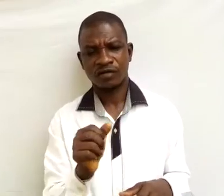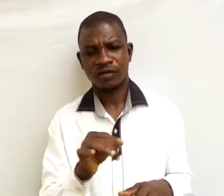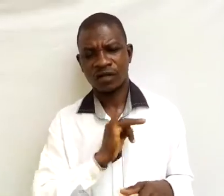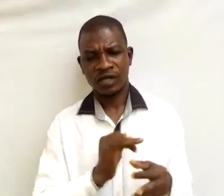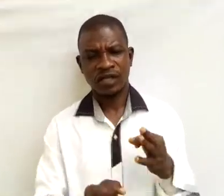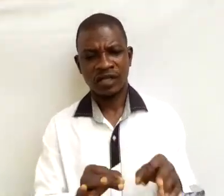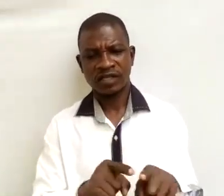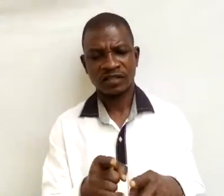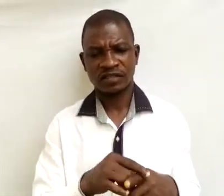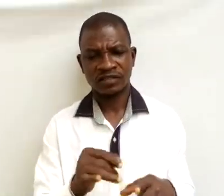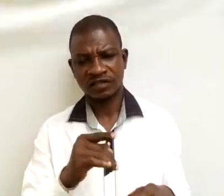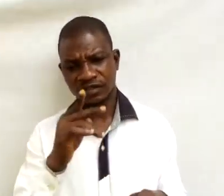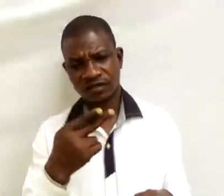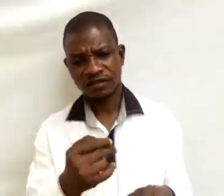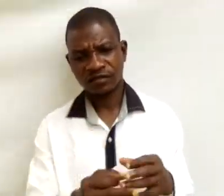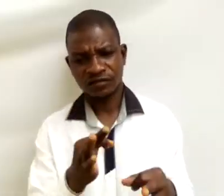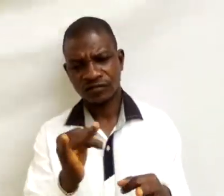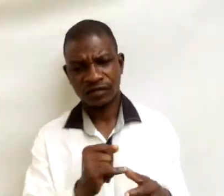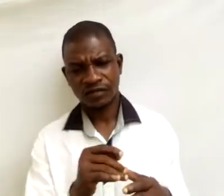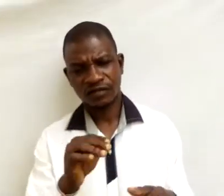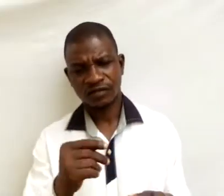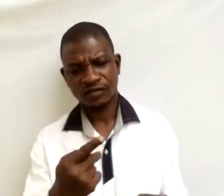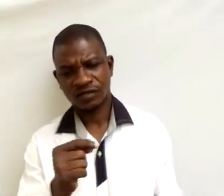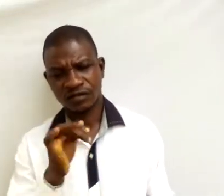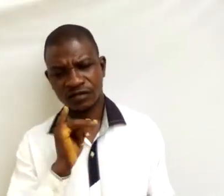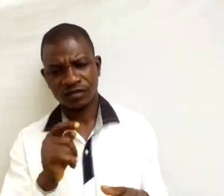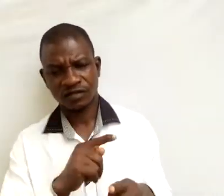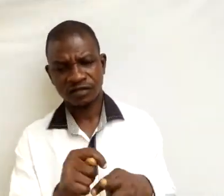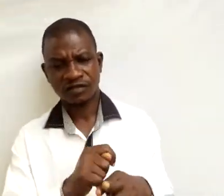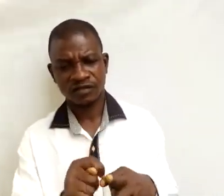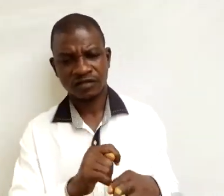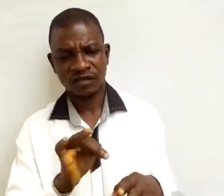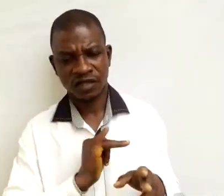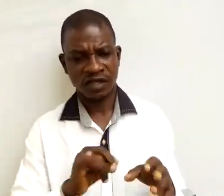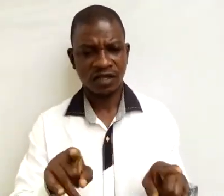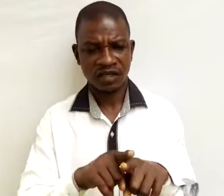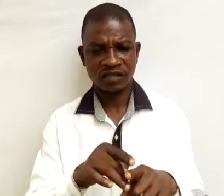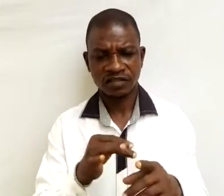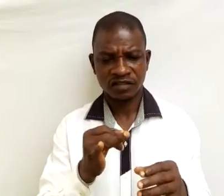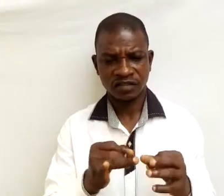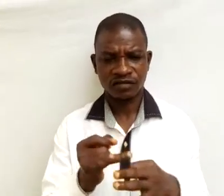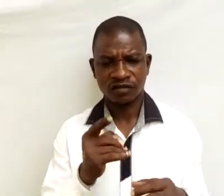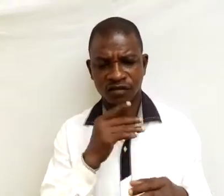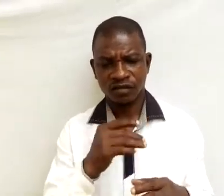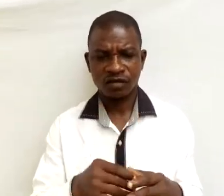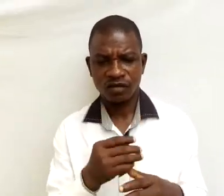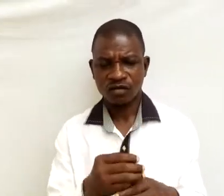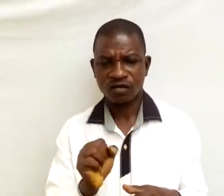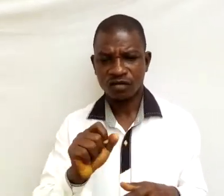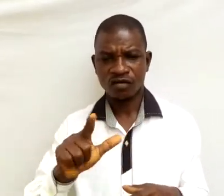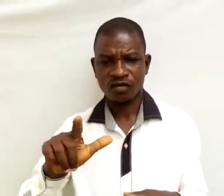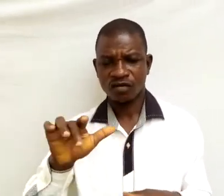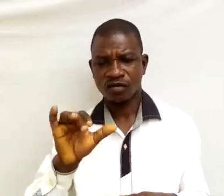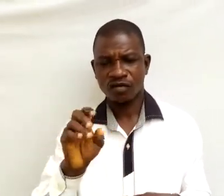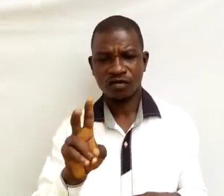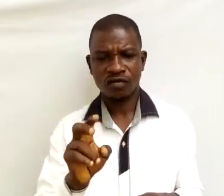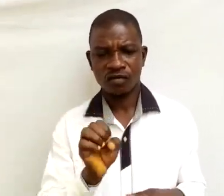as though. For example, he treated us as if we were all slaves. As if we were all slaves, an example